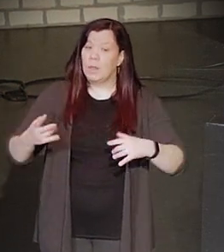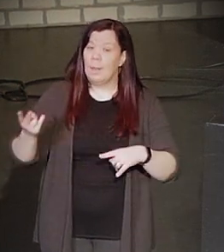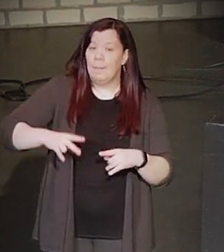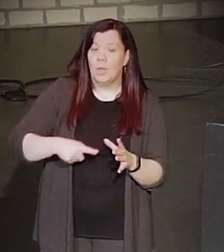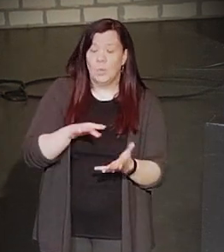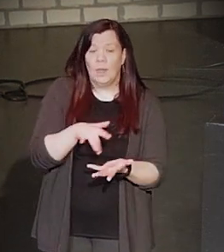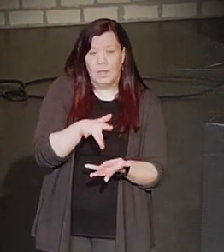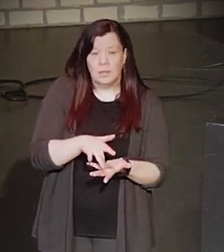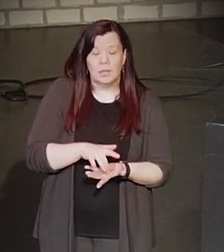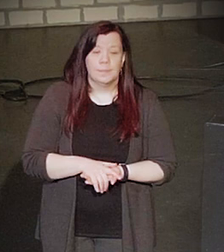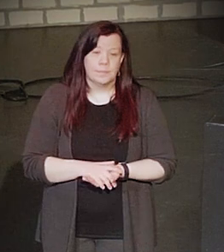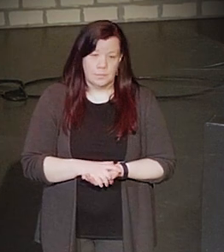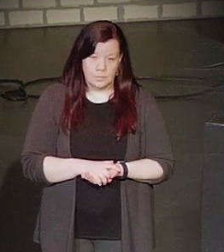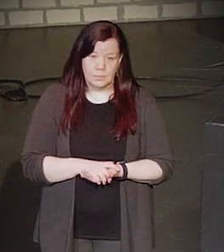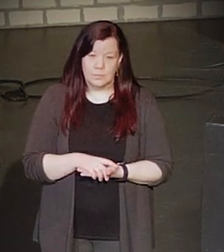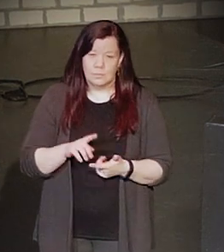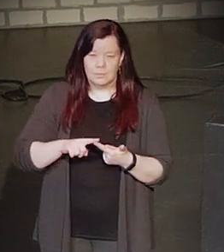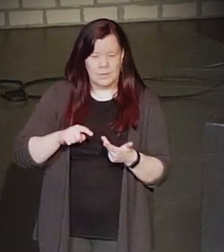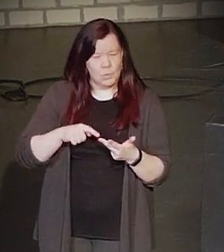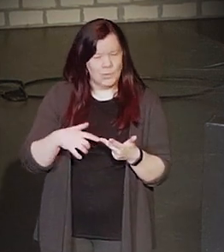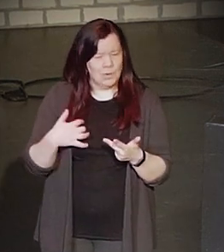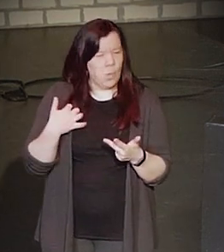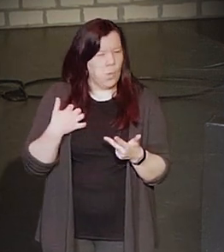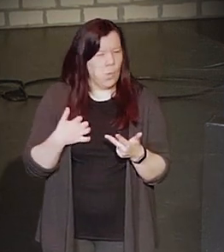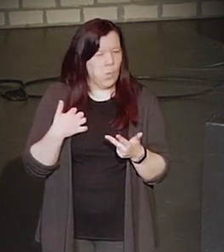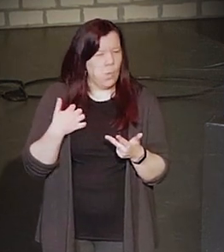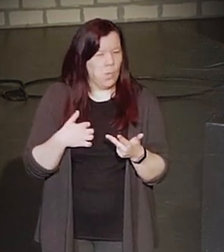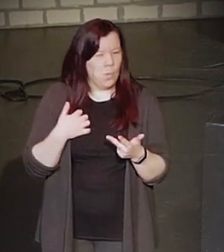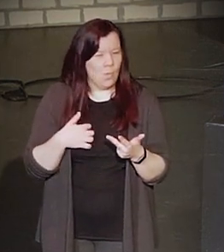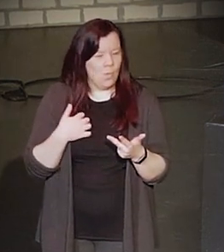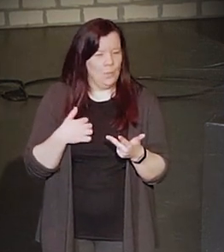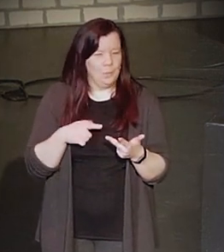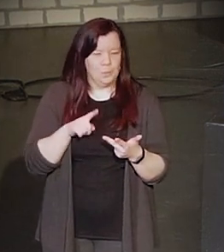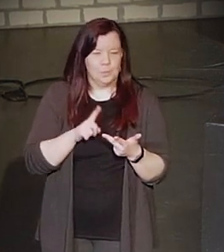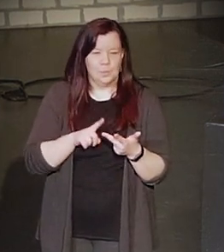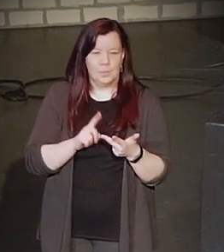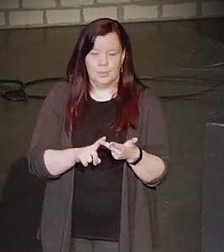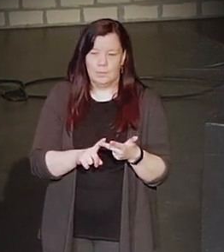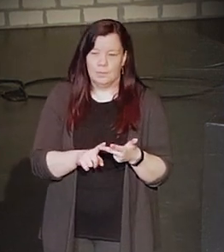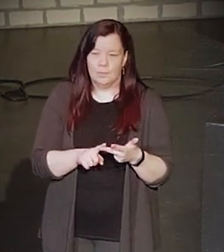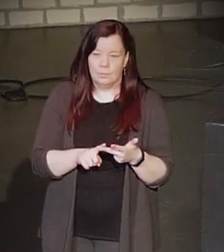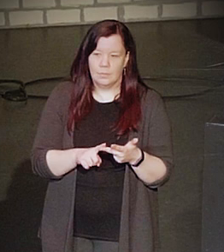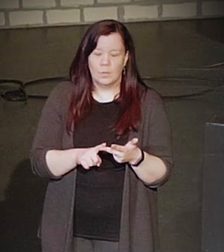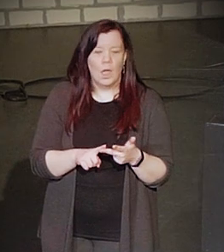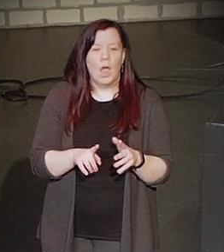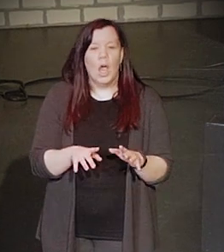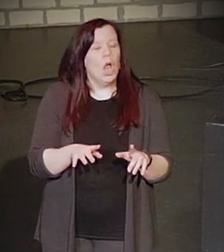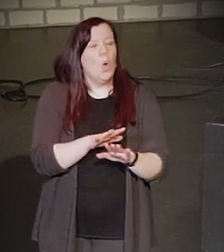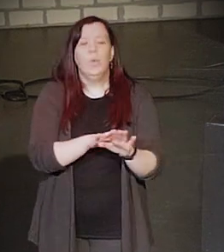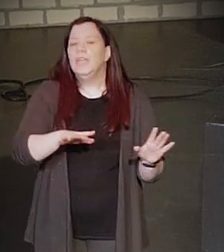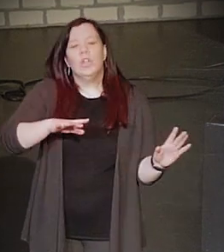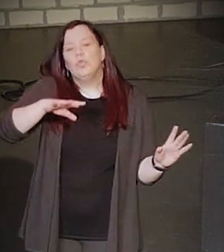into Athens. And then the most curious bit of this oath of reconciliation: no one to remember